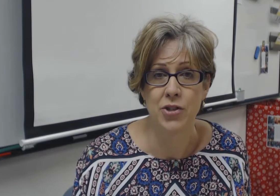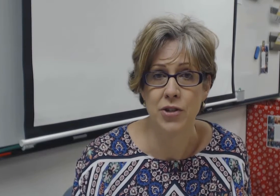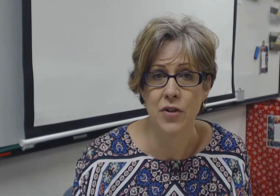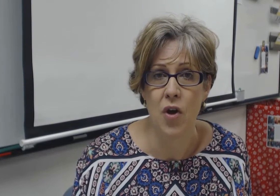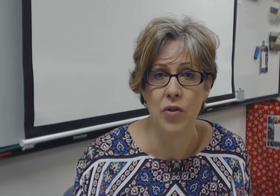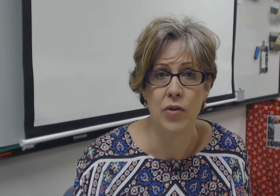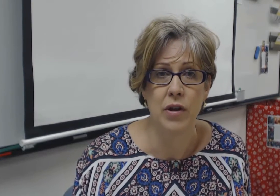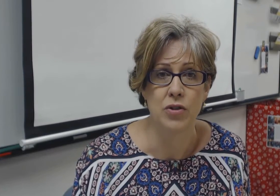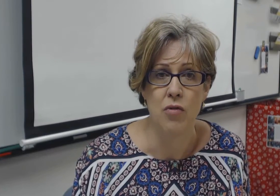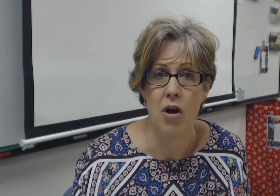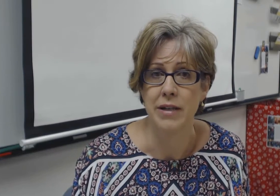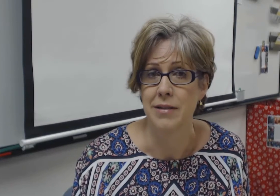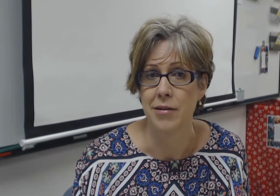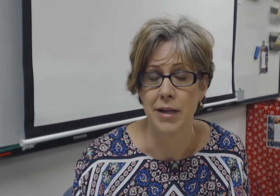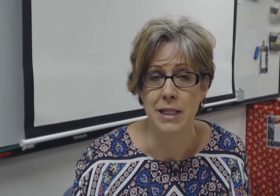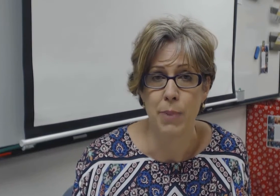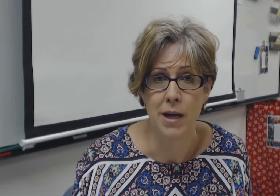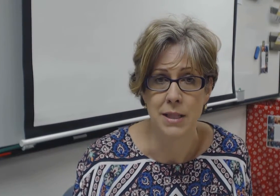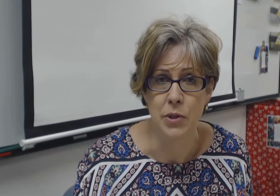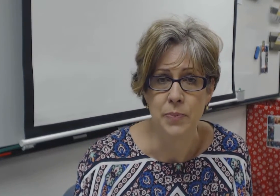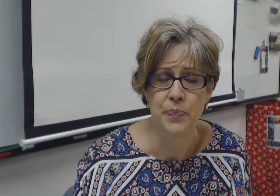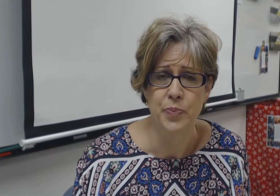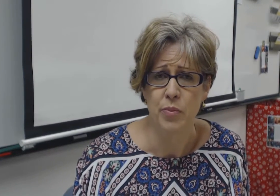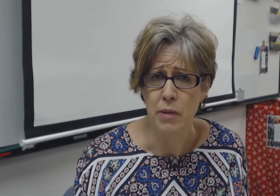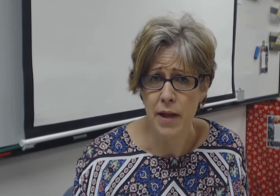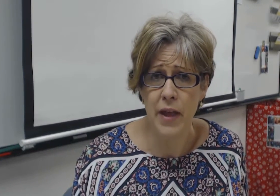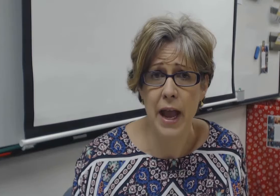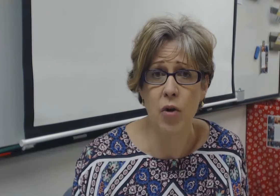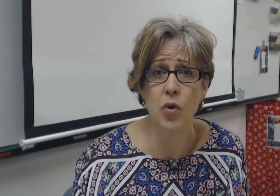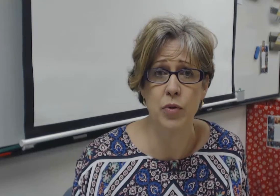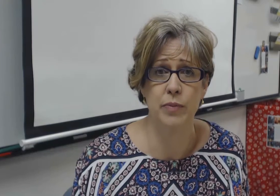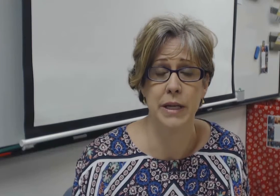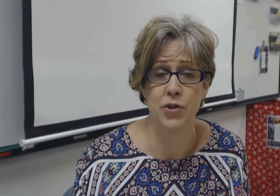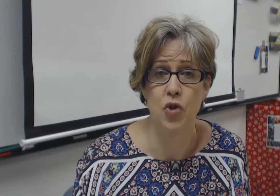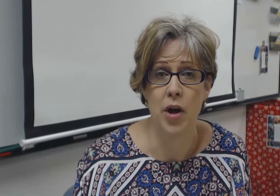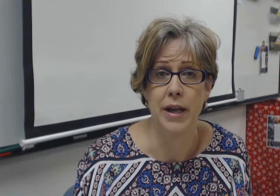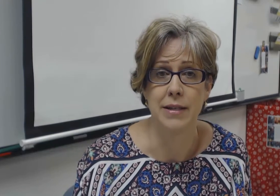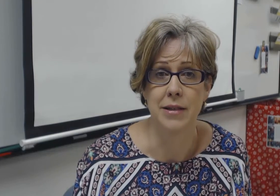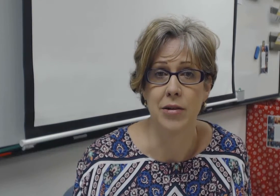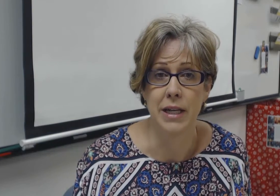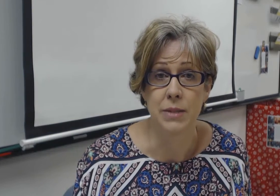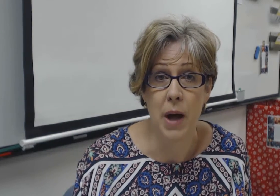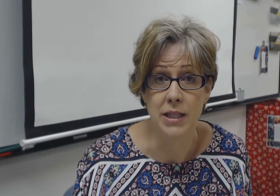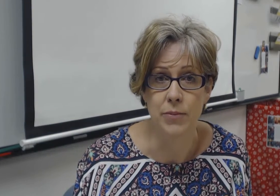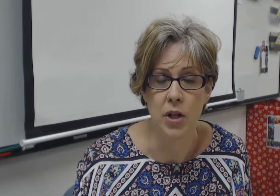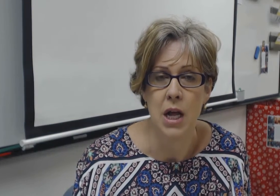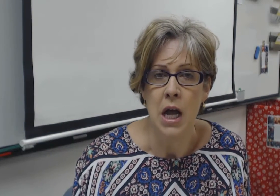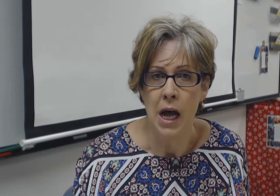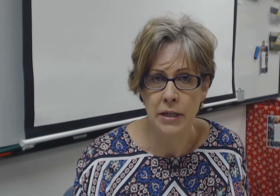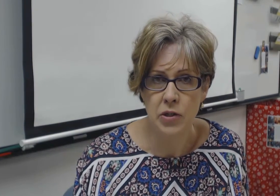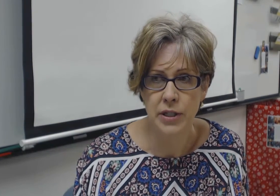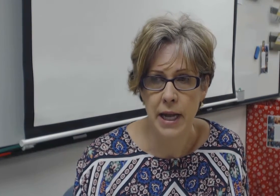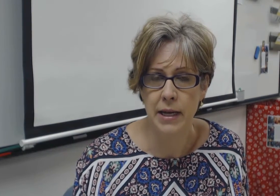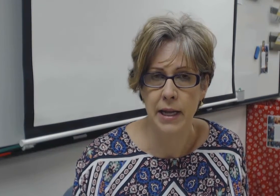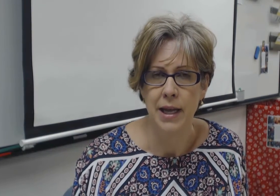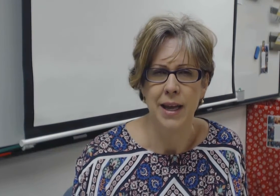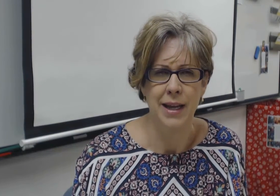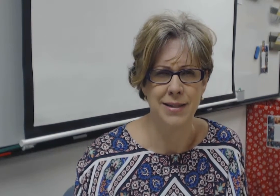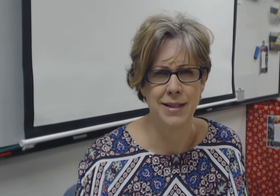pictures, although they're drawn as clearly as possible, and the arrow movement is drawn as clearly as possible. Understanding, is this